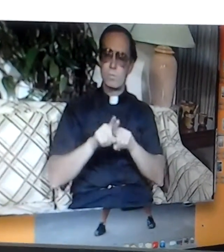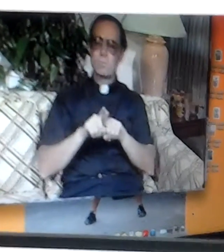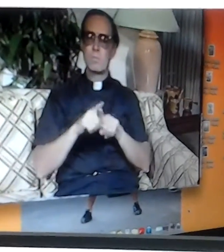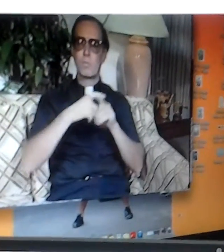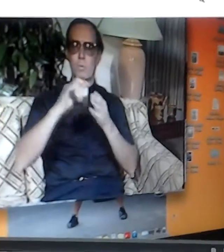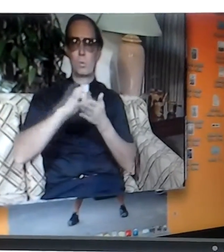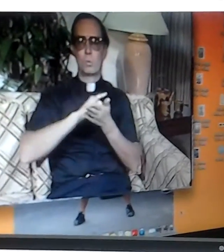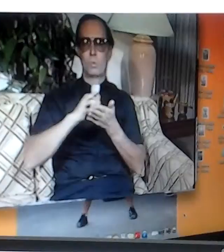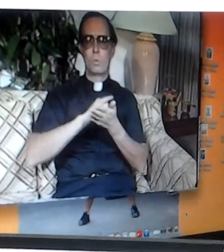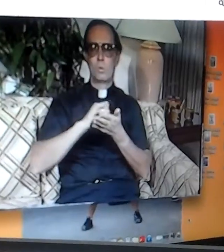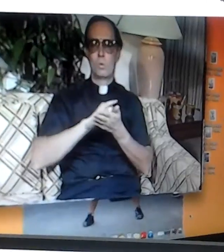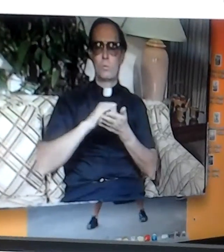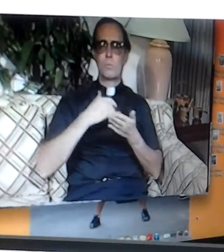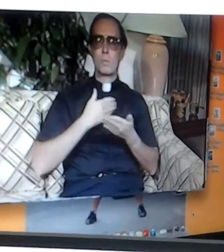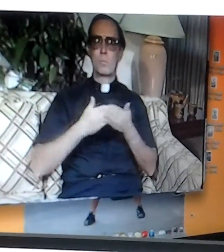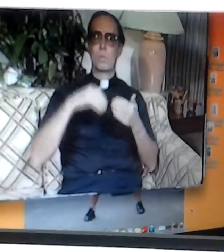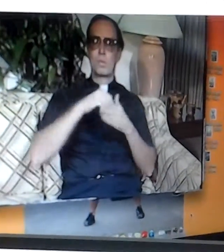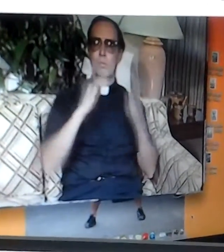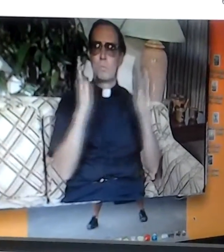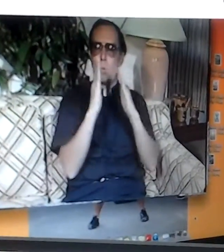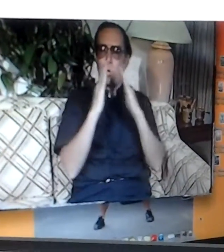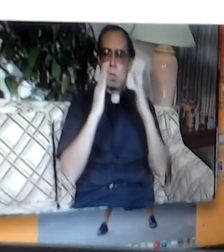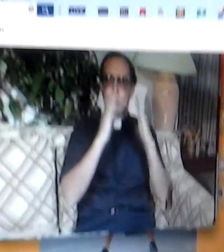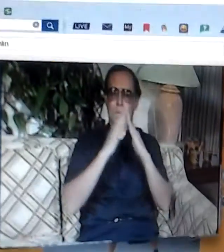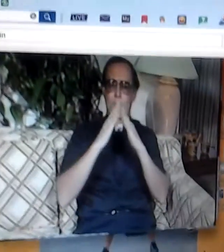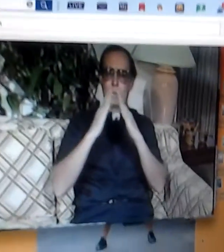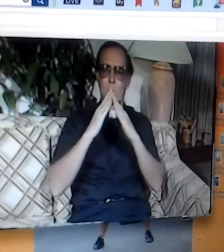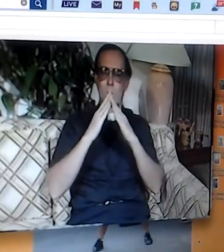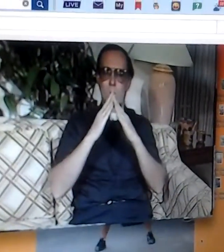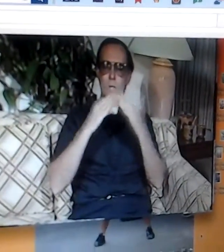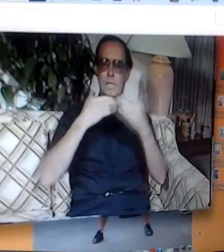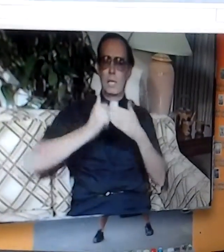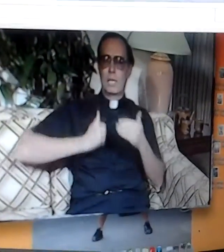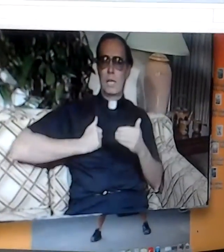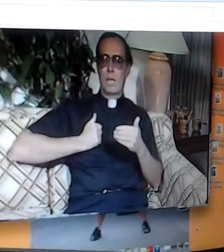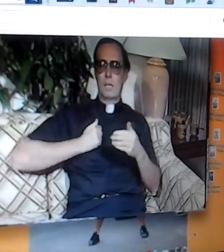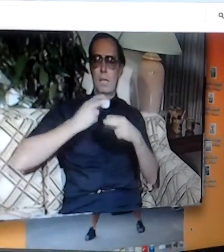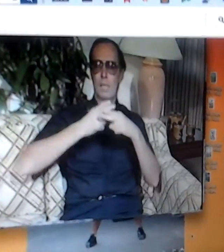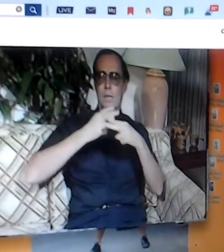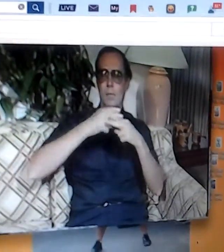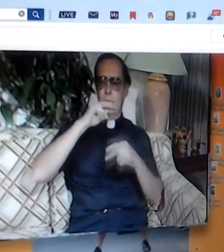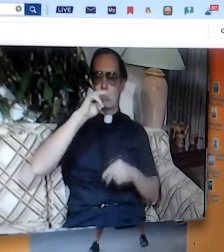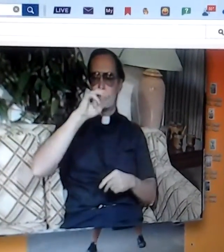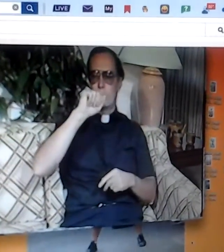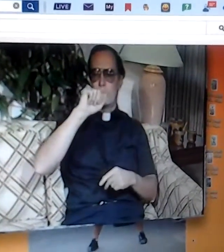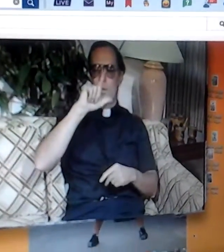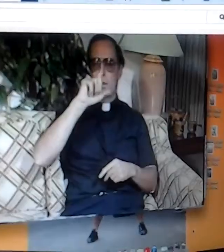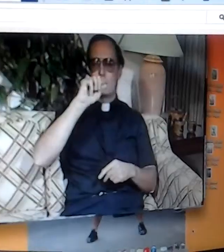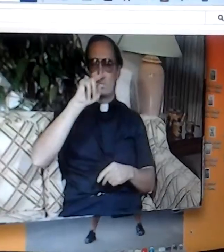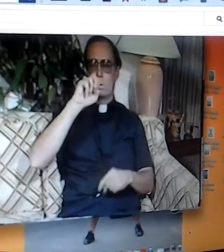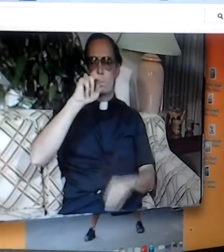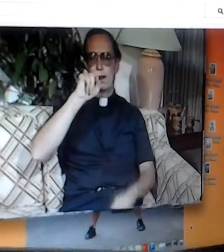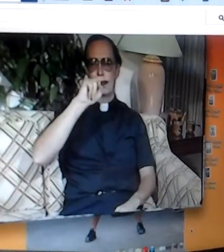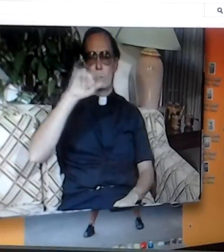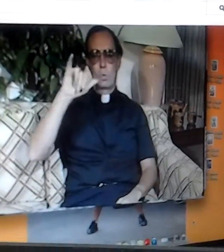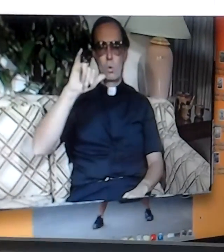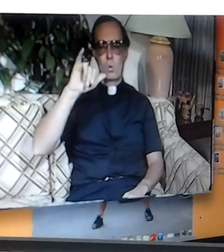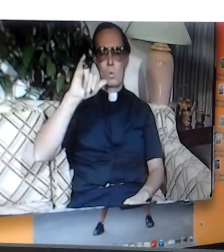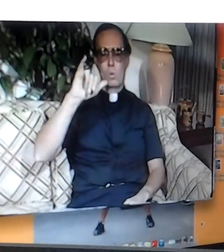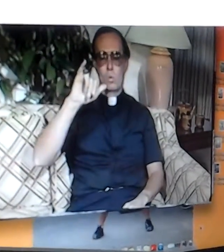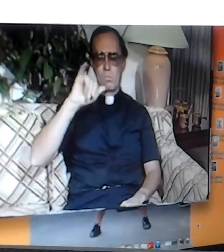My grandparents are also deaf. I was born in a small town in New